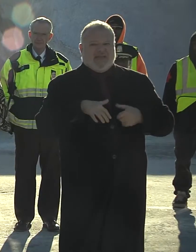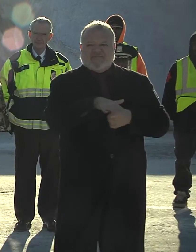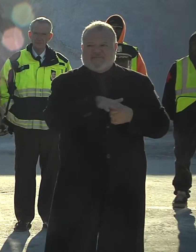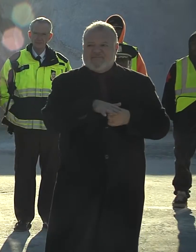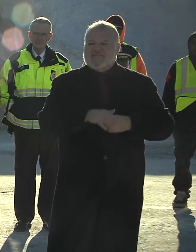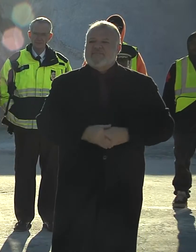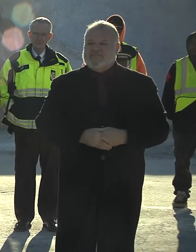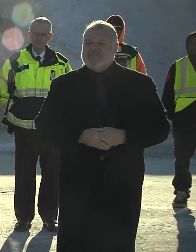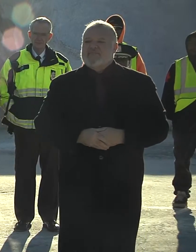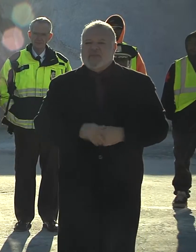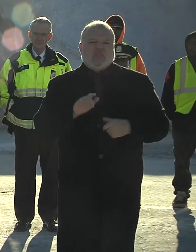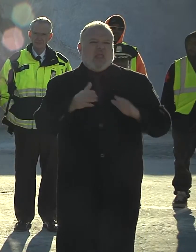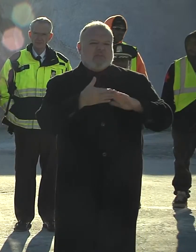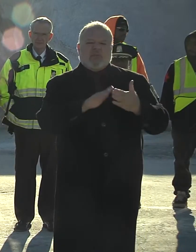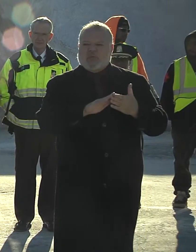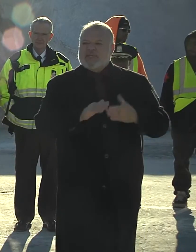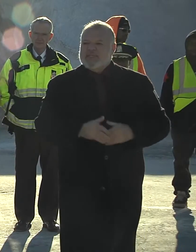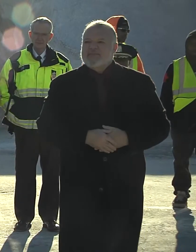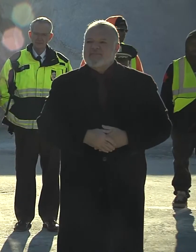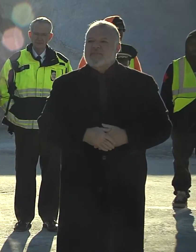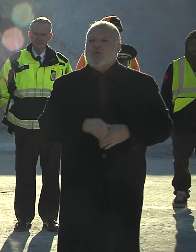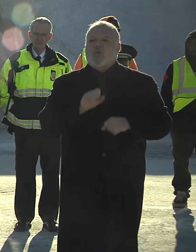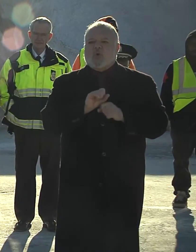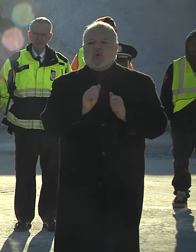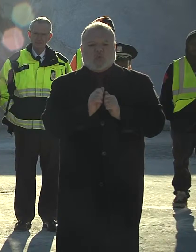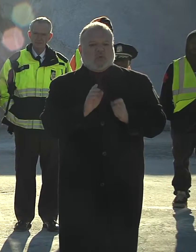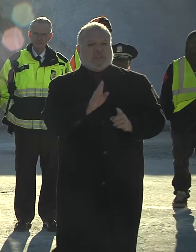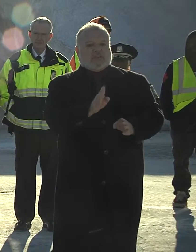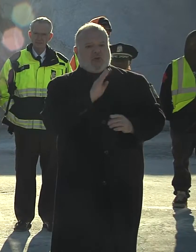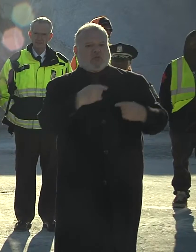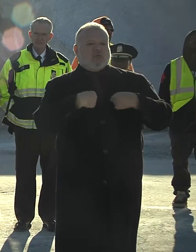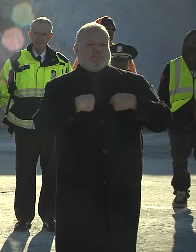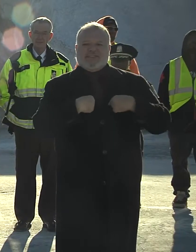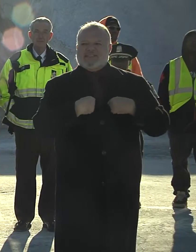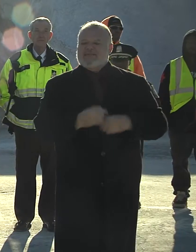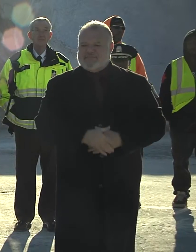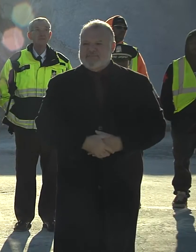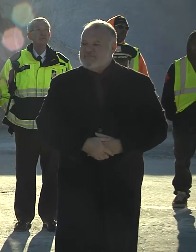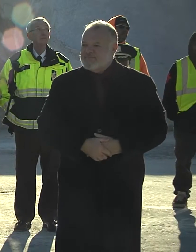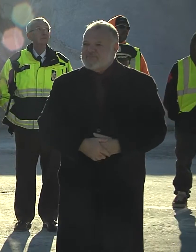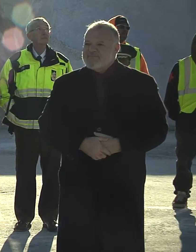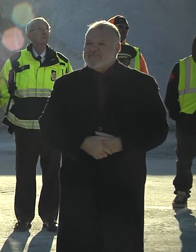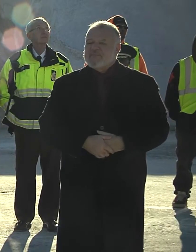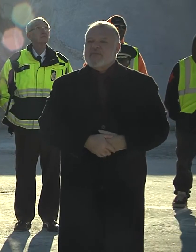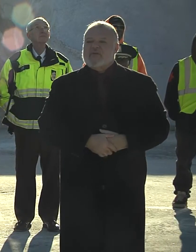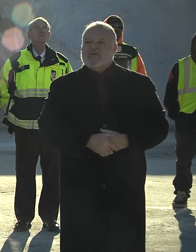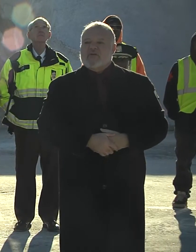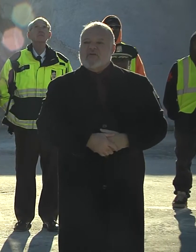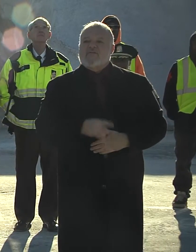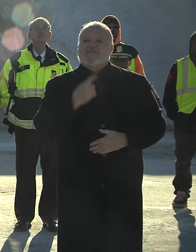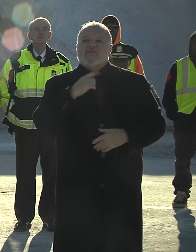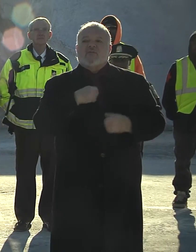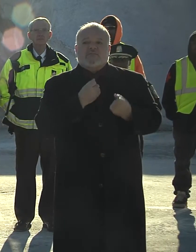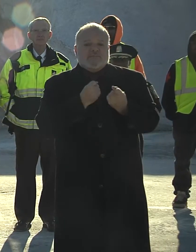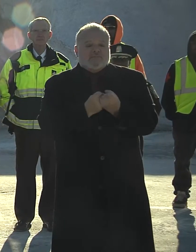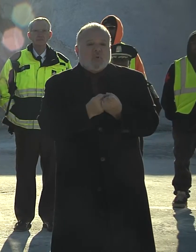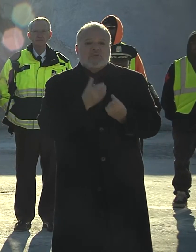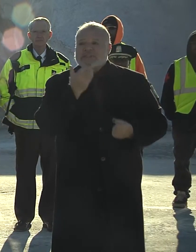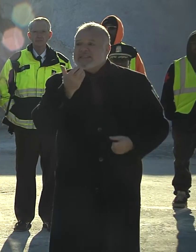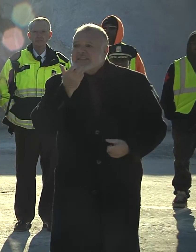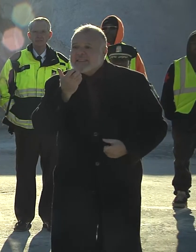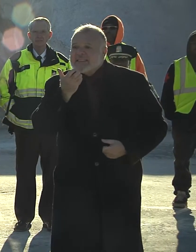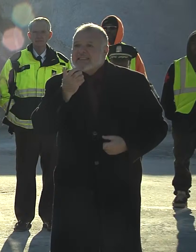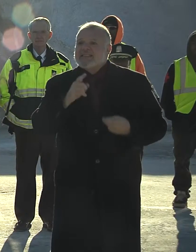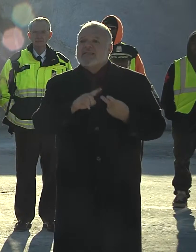are ready and willing to connect residents to fuel assistance services, shelter for unhoused community members, and to